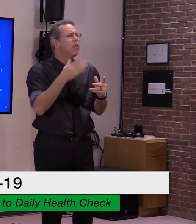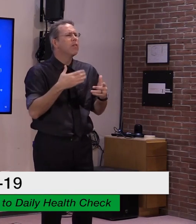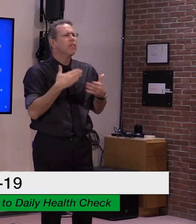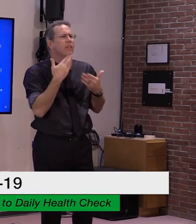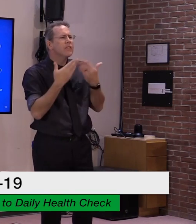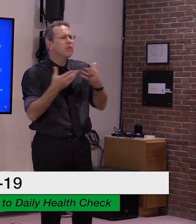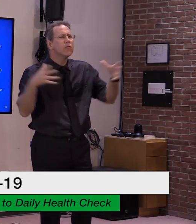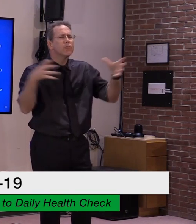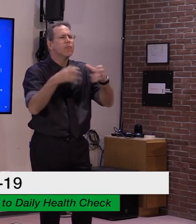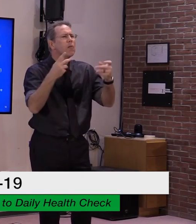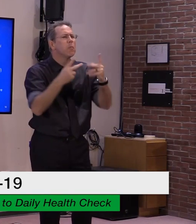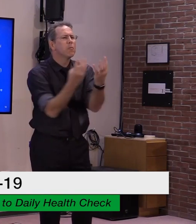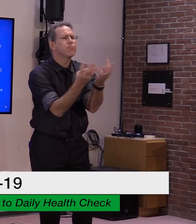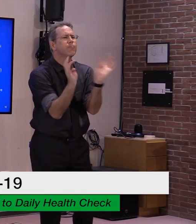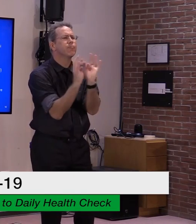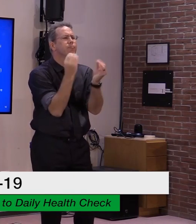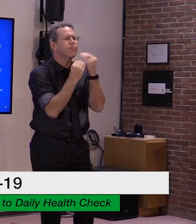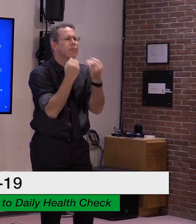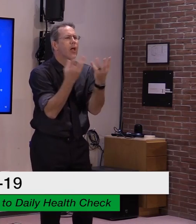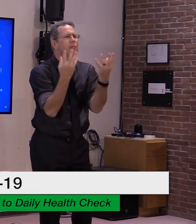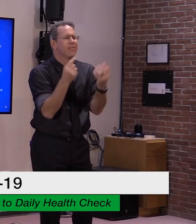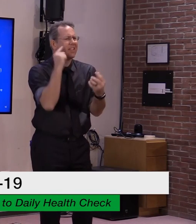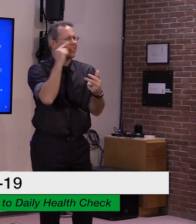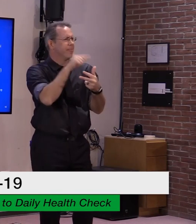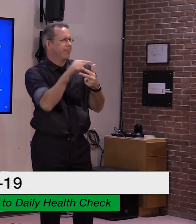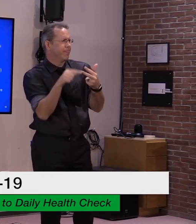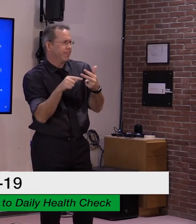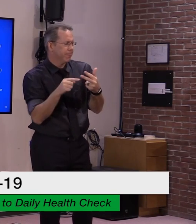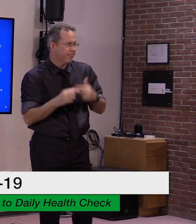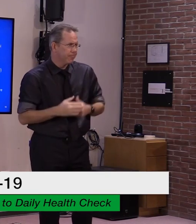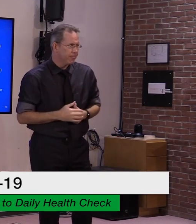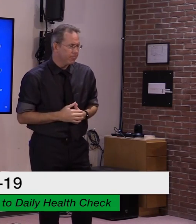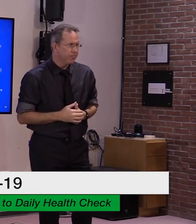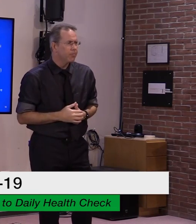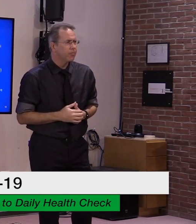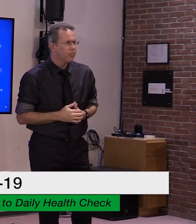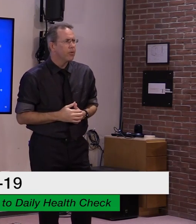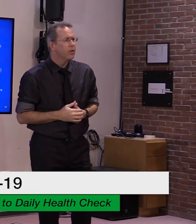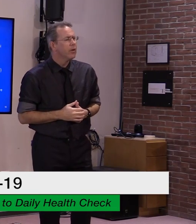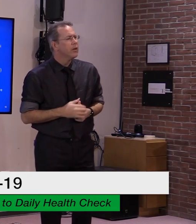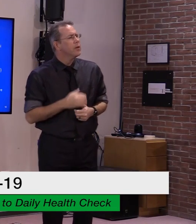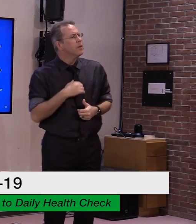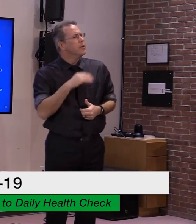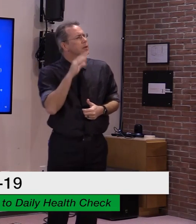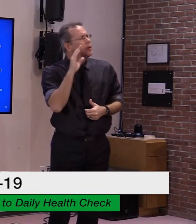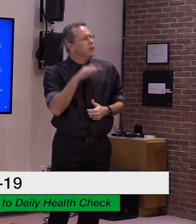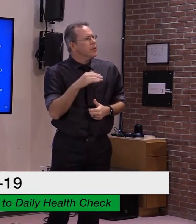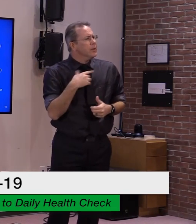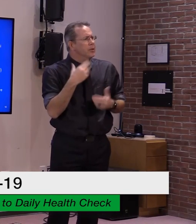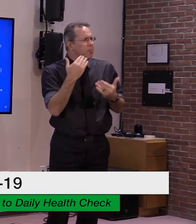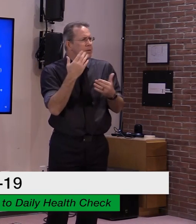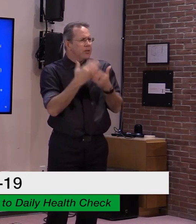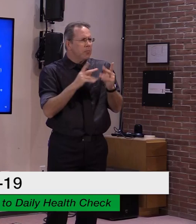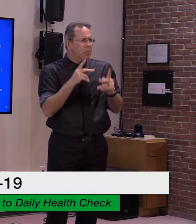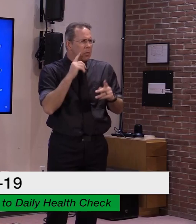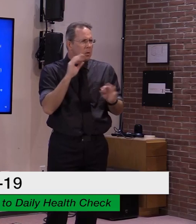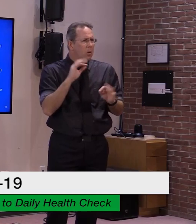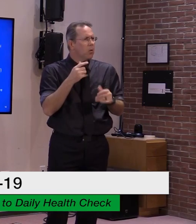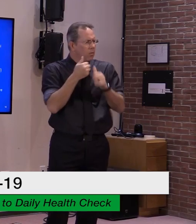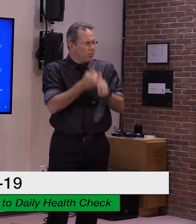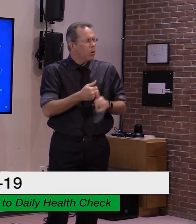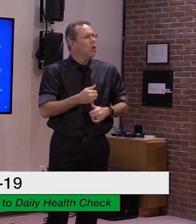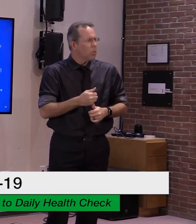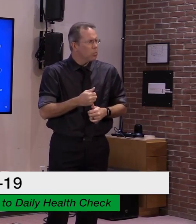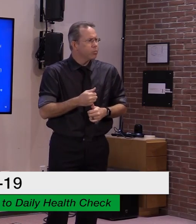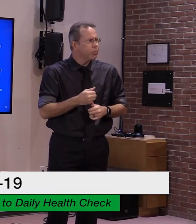now again we believe reminders like they always have will respond to the public health guidelines at a rate much higher than the rest of the country